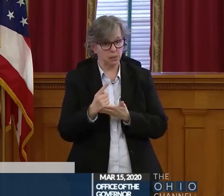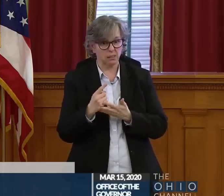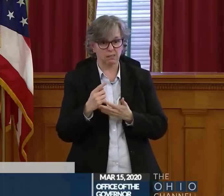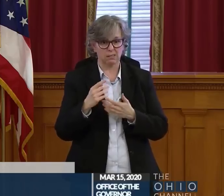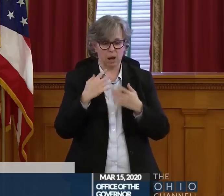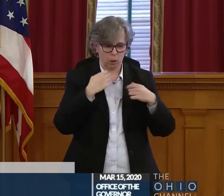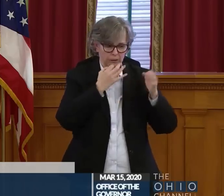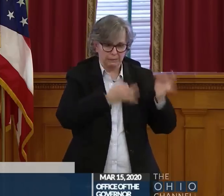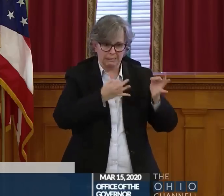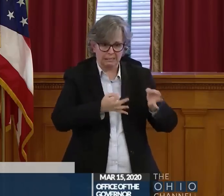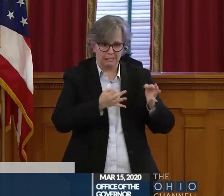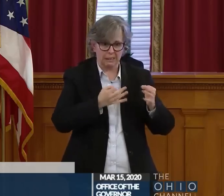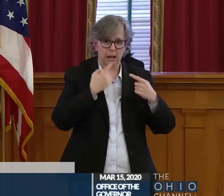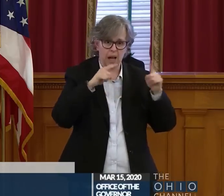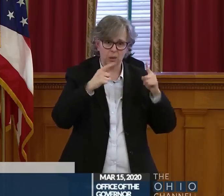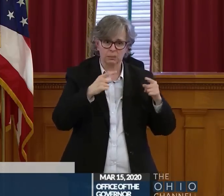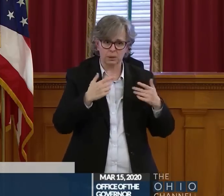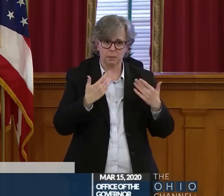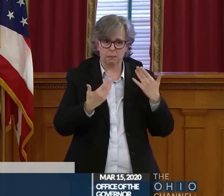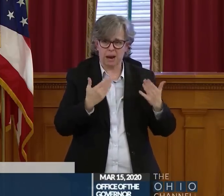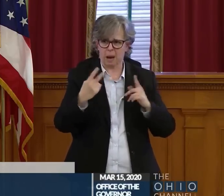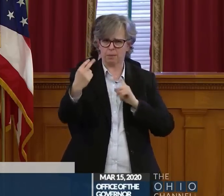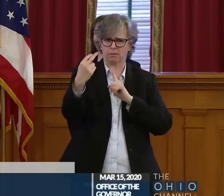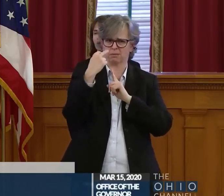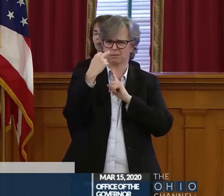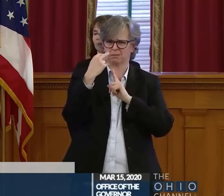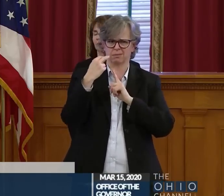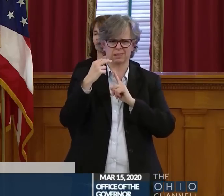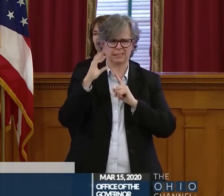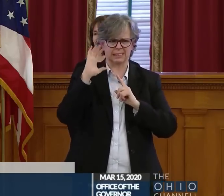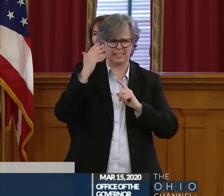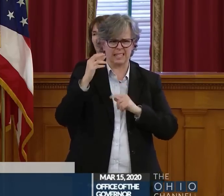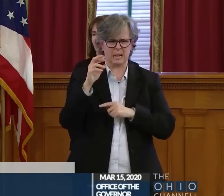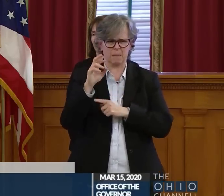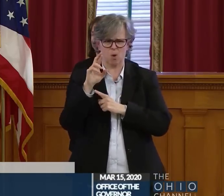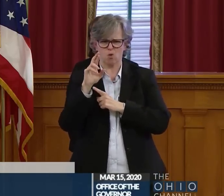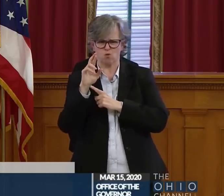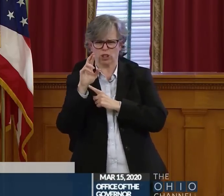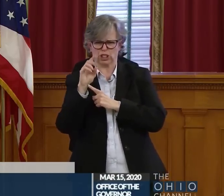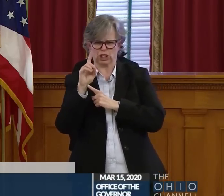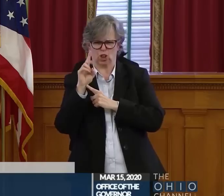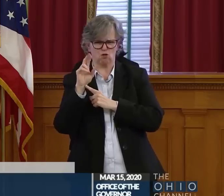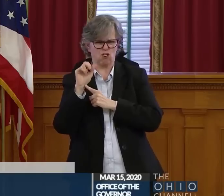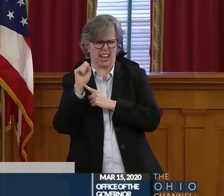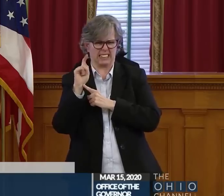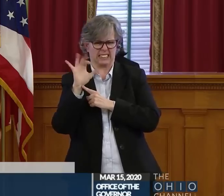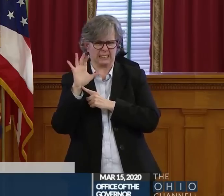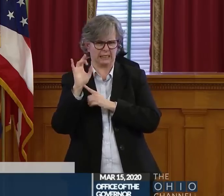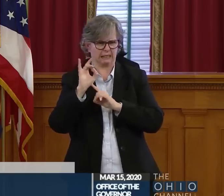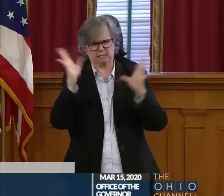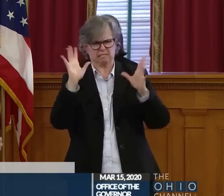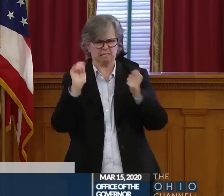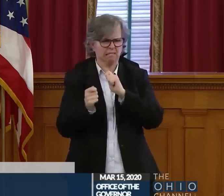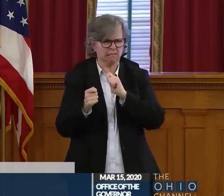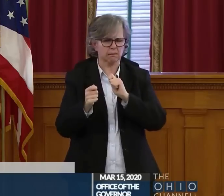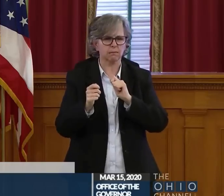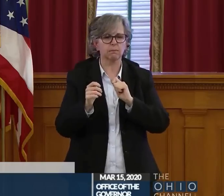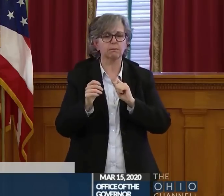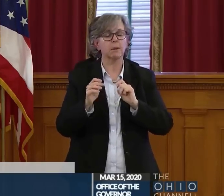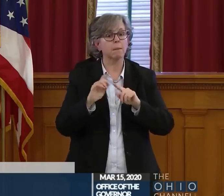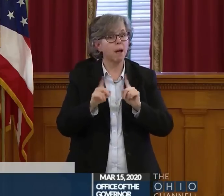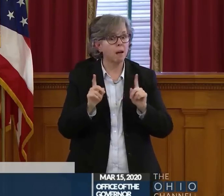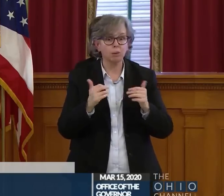may look like drastic action, and I guess it is. It's very drastic action. But we're taking these steps to save